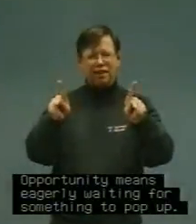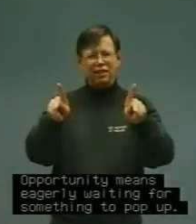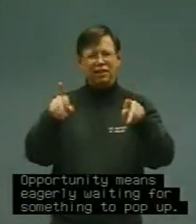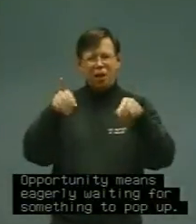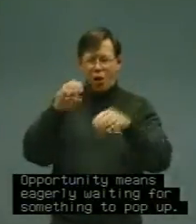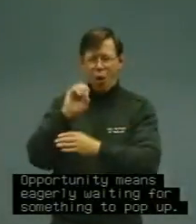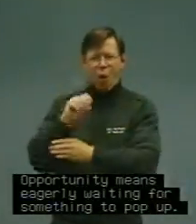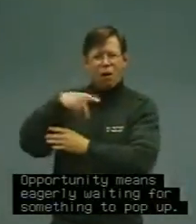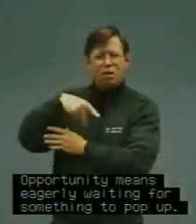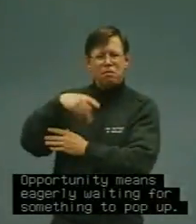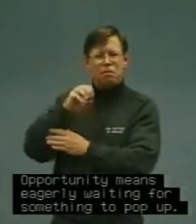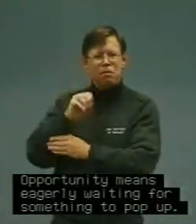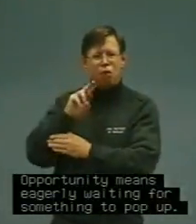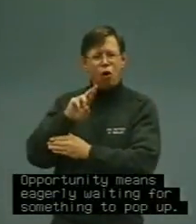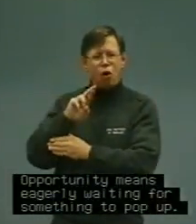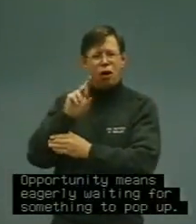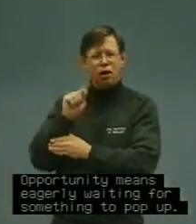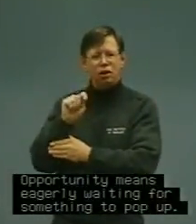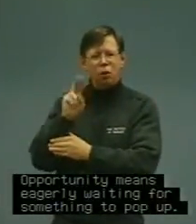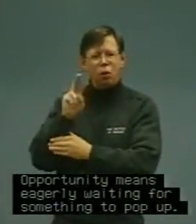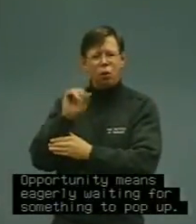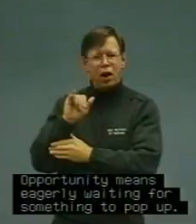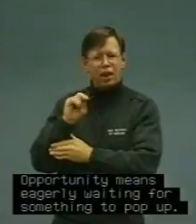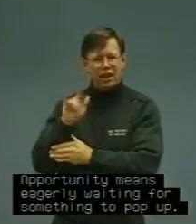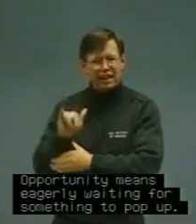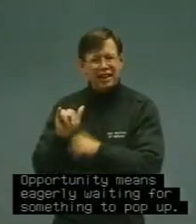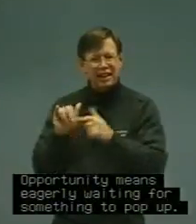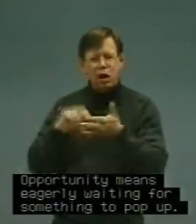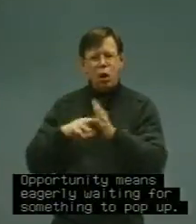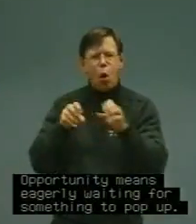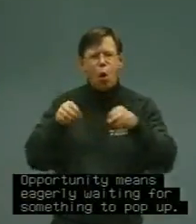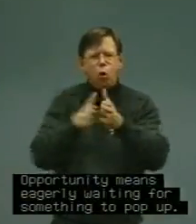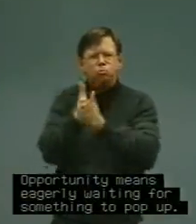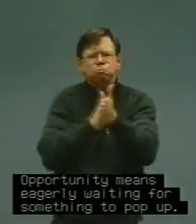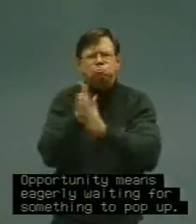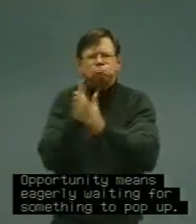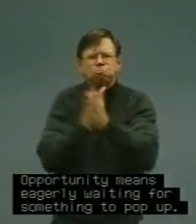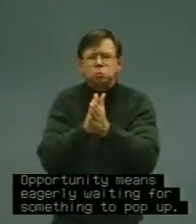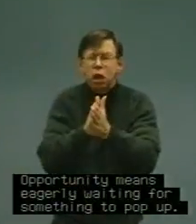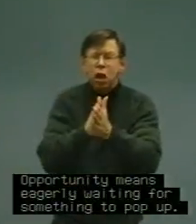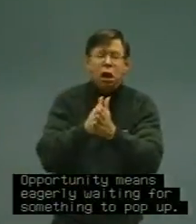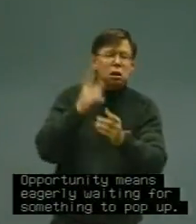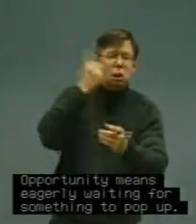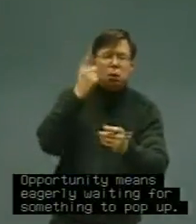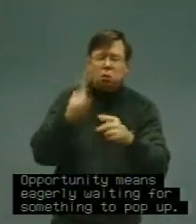Opportunity means eagerly waiting for something to pop up.